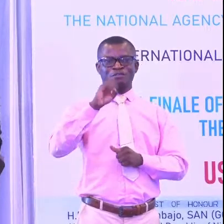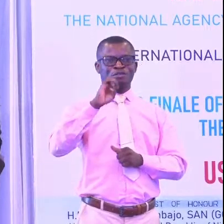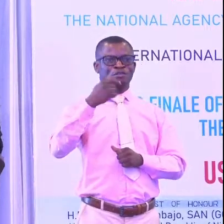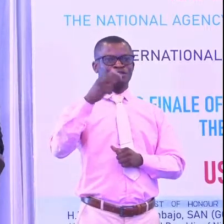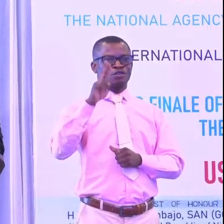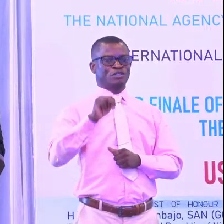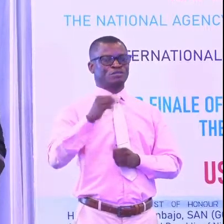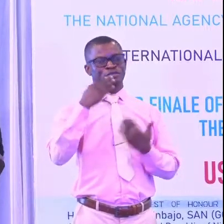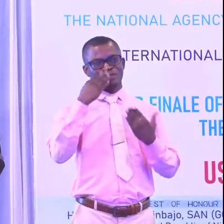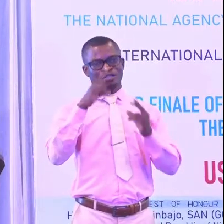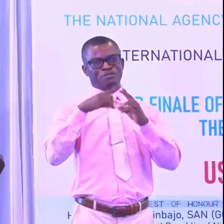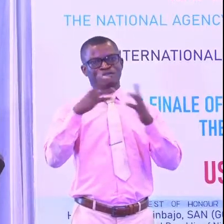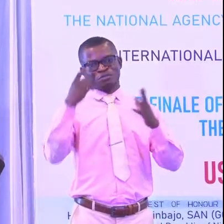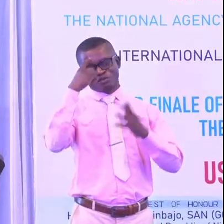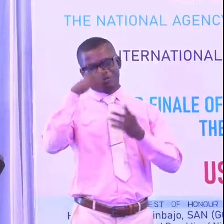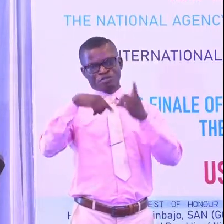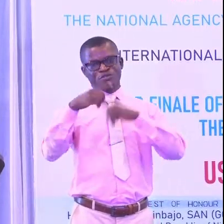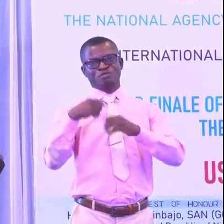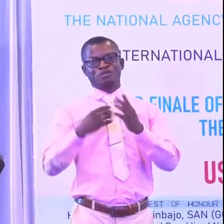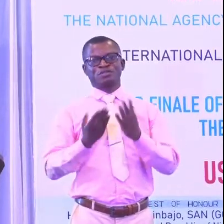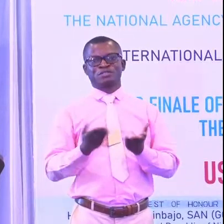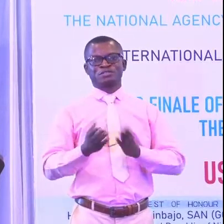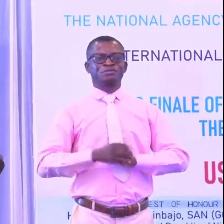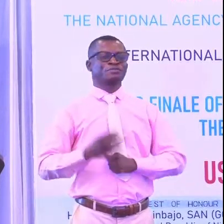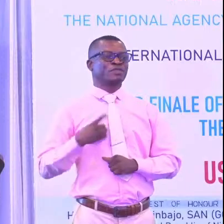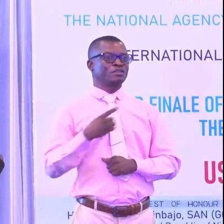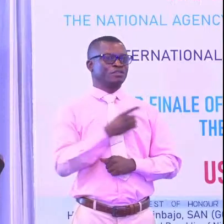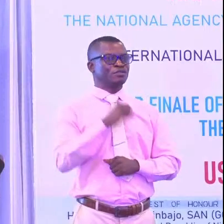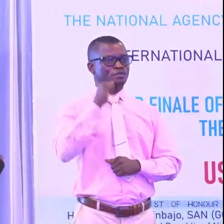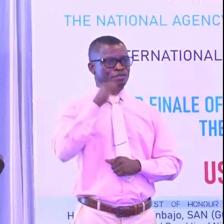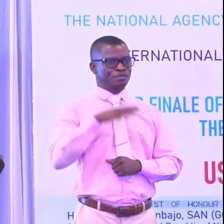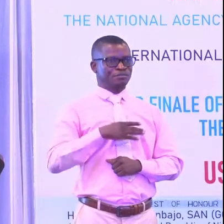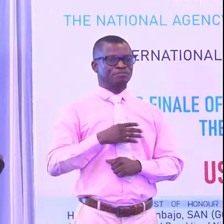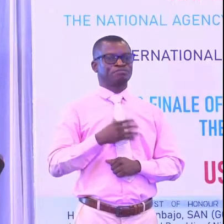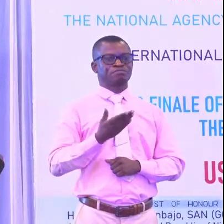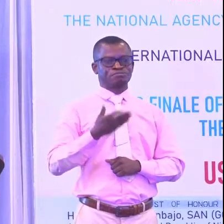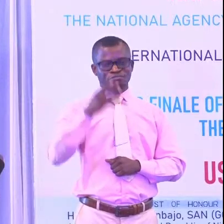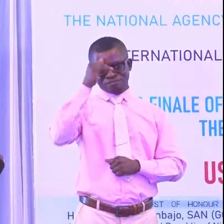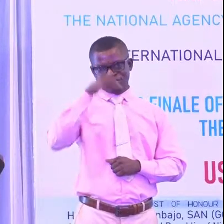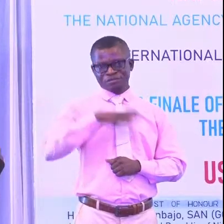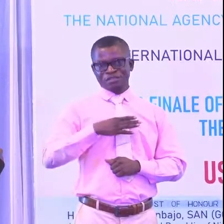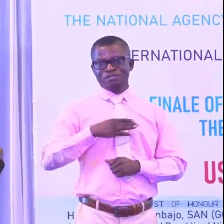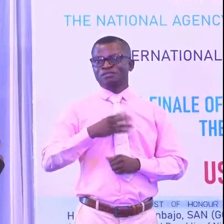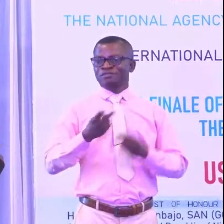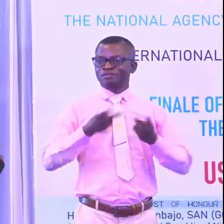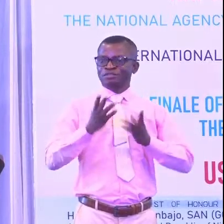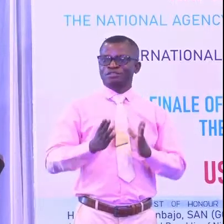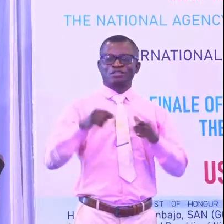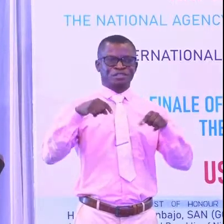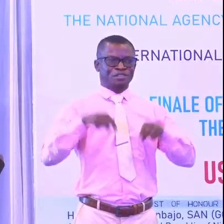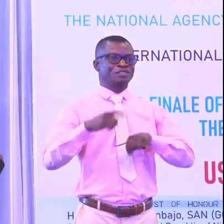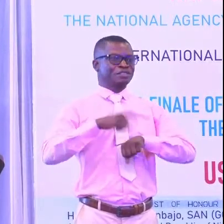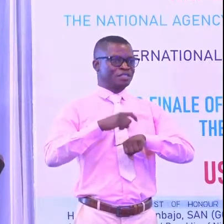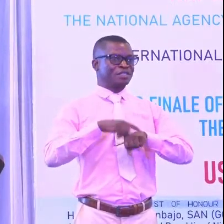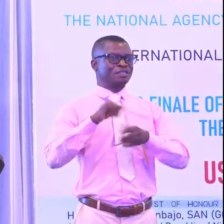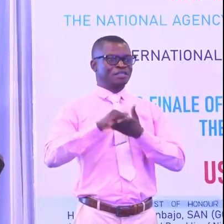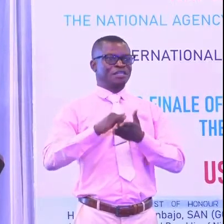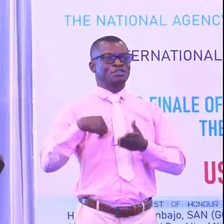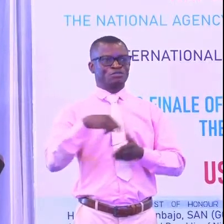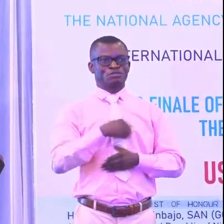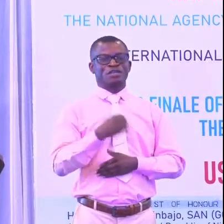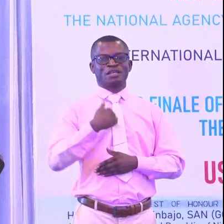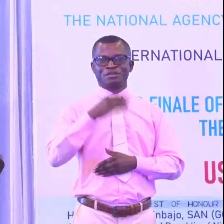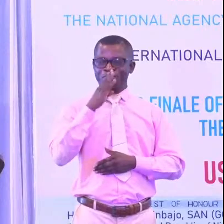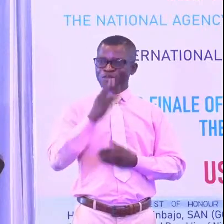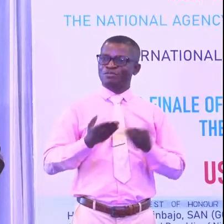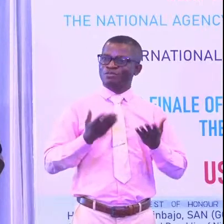you very much for coming through. So distinguished guests, ladies and gentlemen, this is the moment that I have been waiting for. I